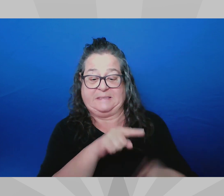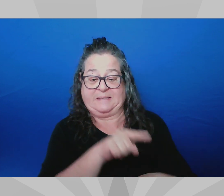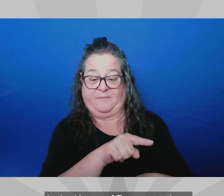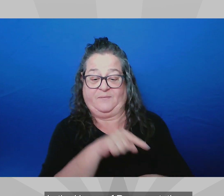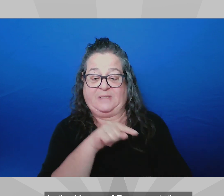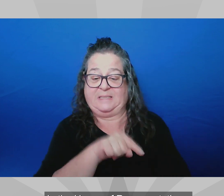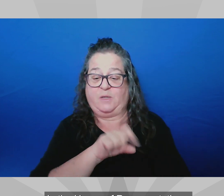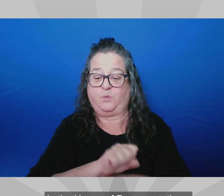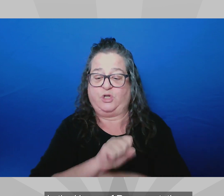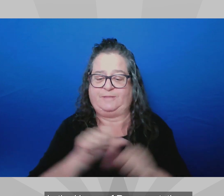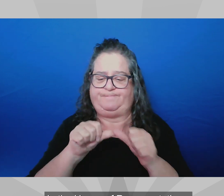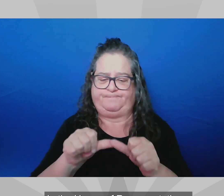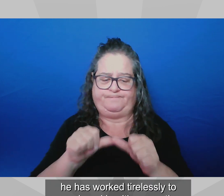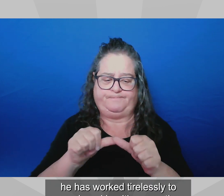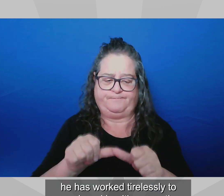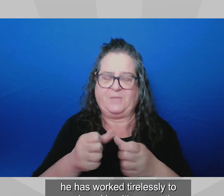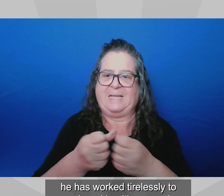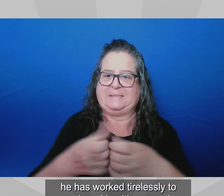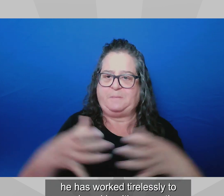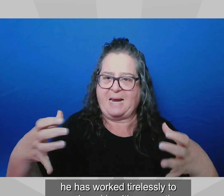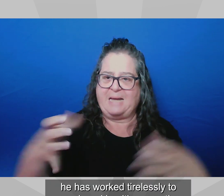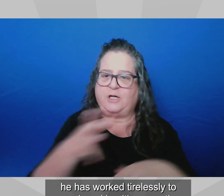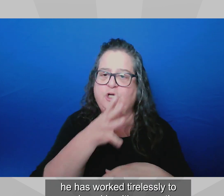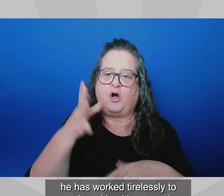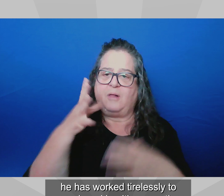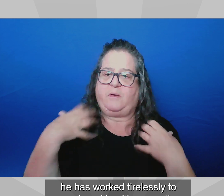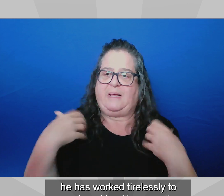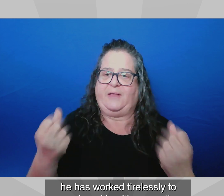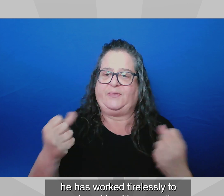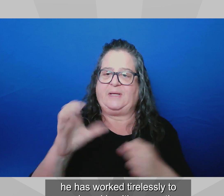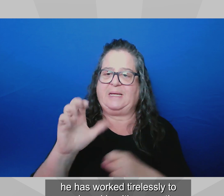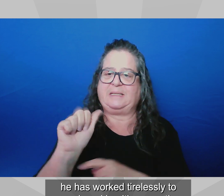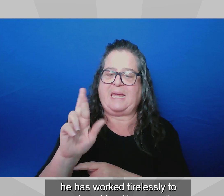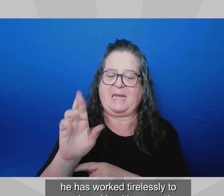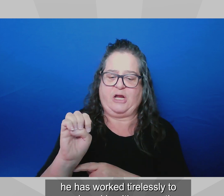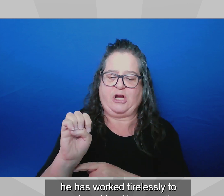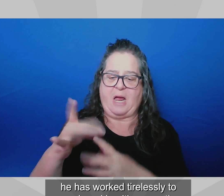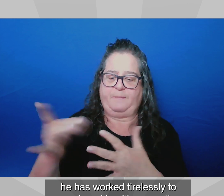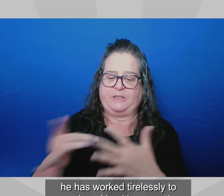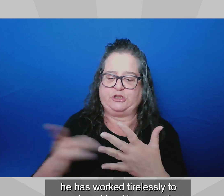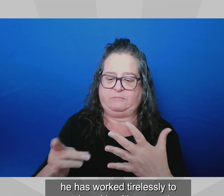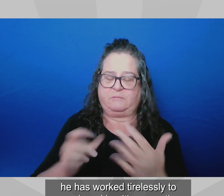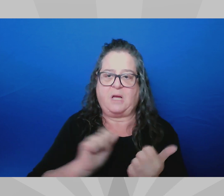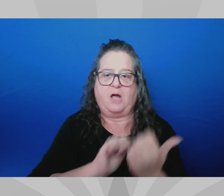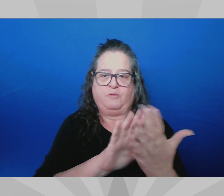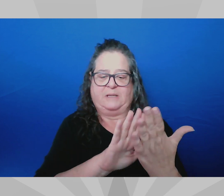In the House of Representatives, he has worked tirelessly to expand rural health care options,